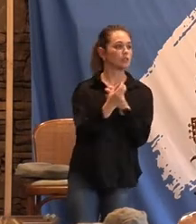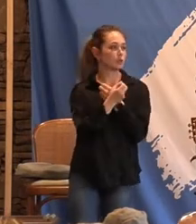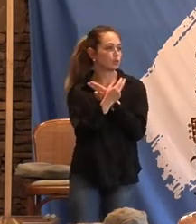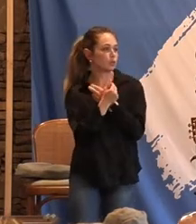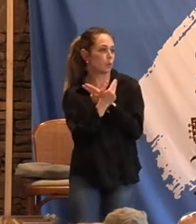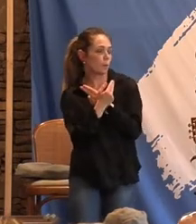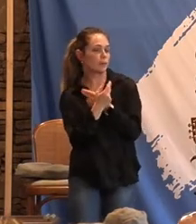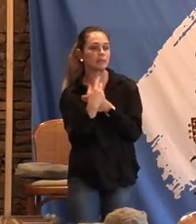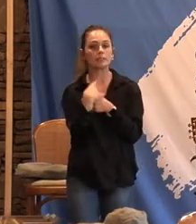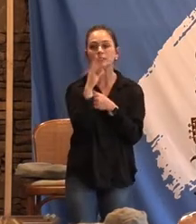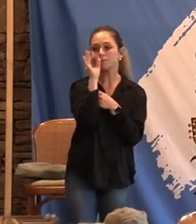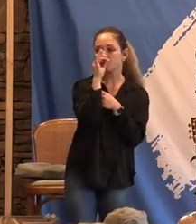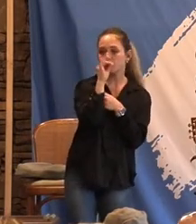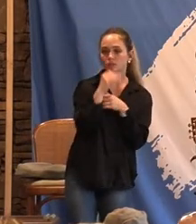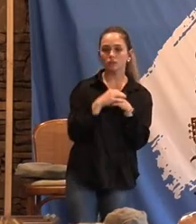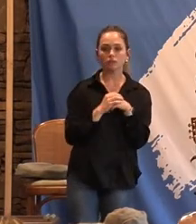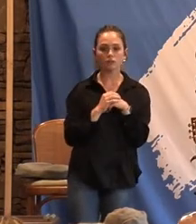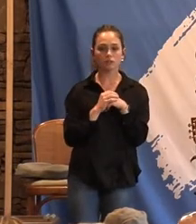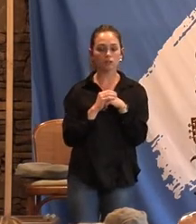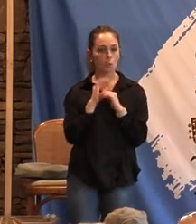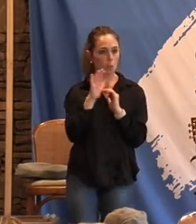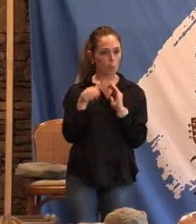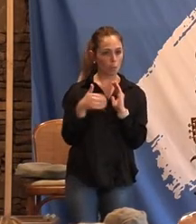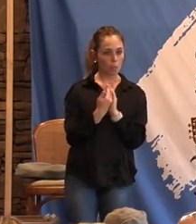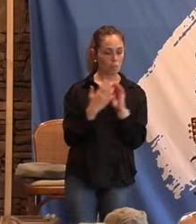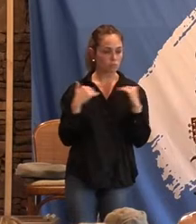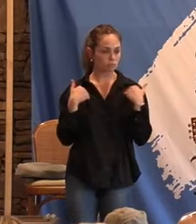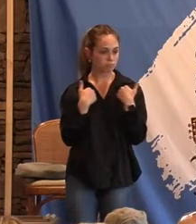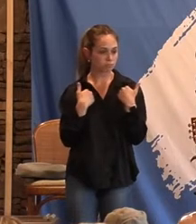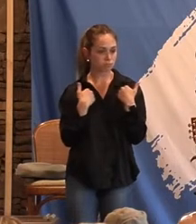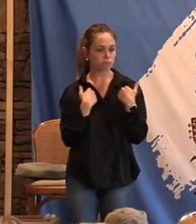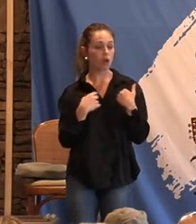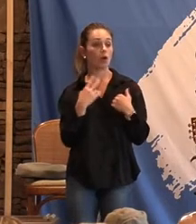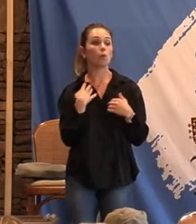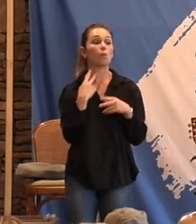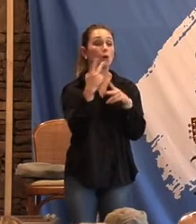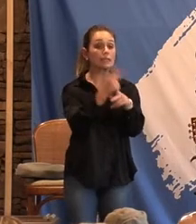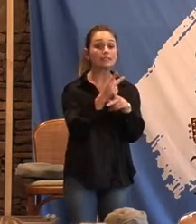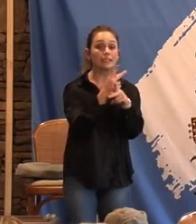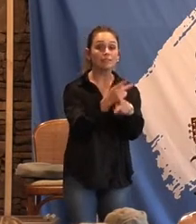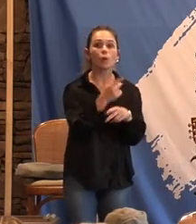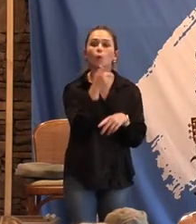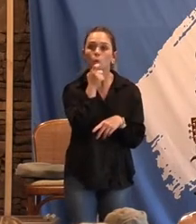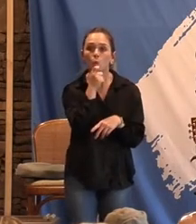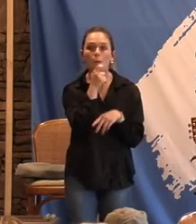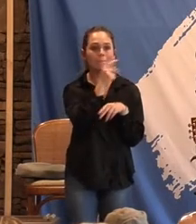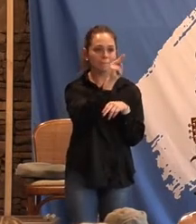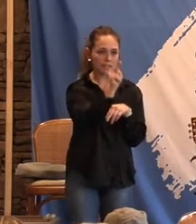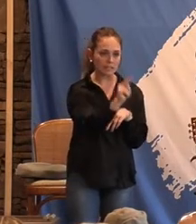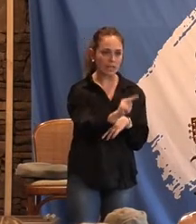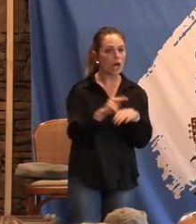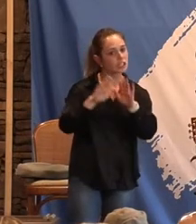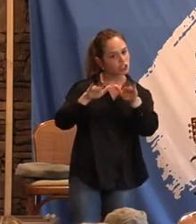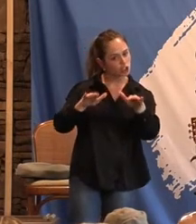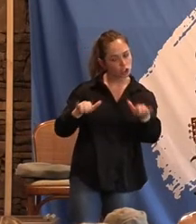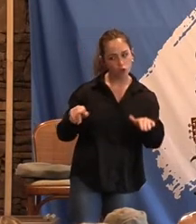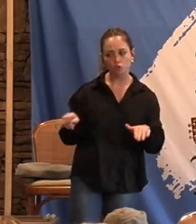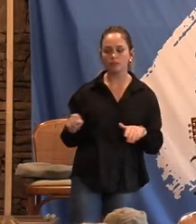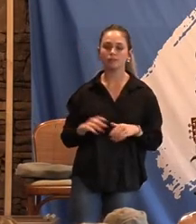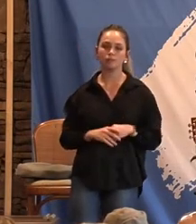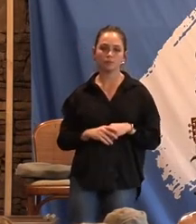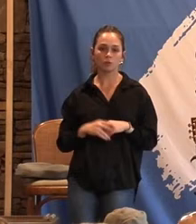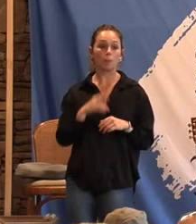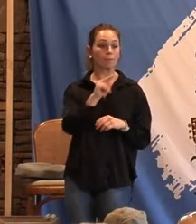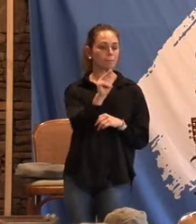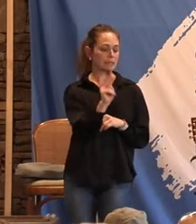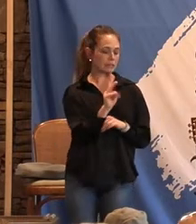rabbits and the fox, all of the animals will look out for who? Miss Nana's children. See, Miss